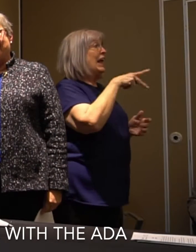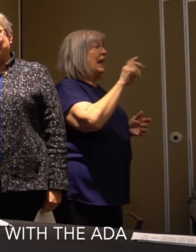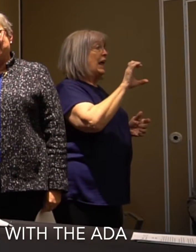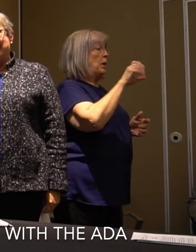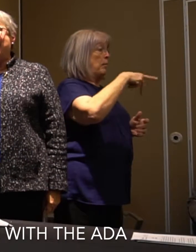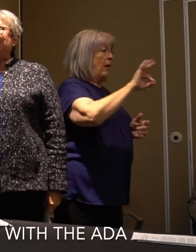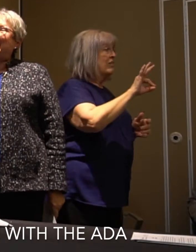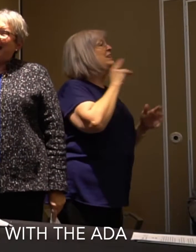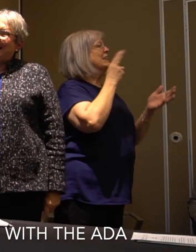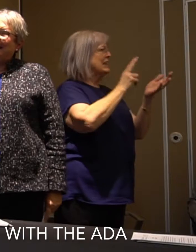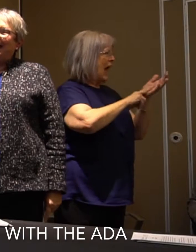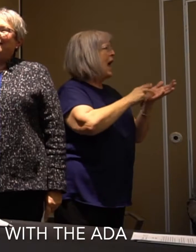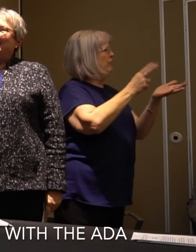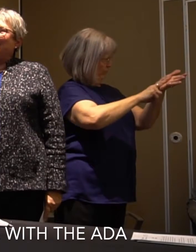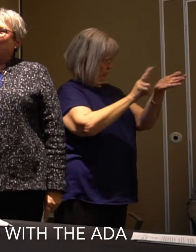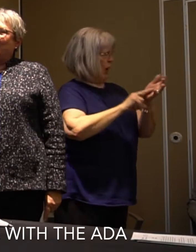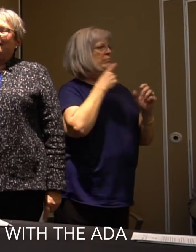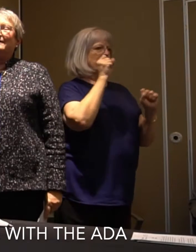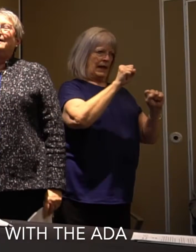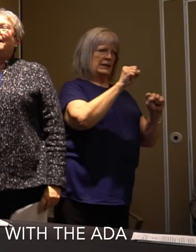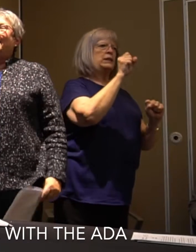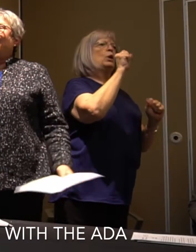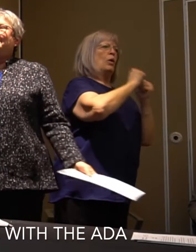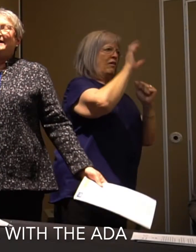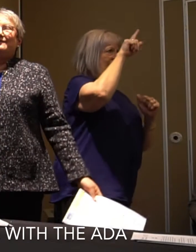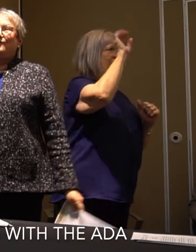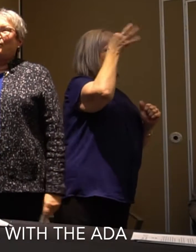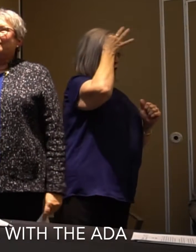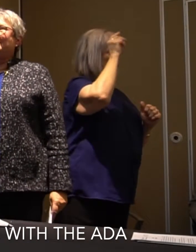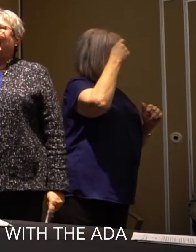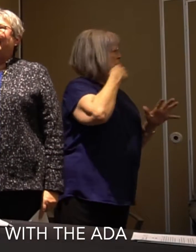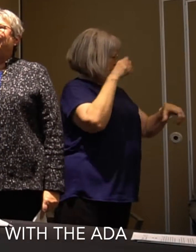federal government saying that it will